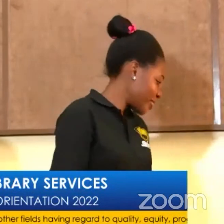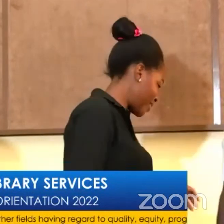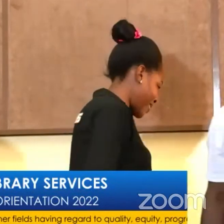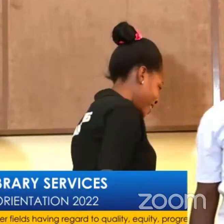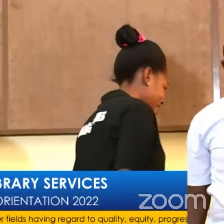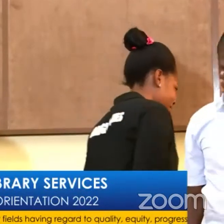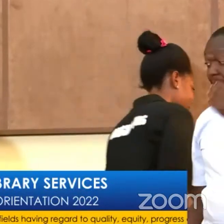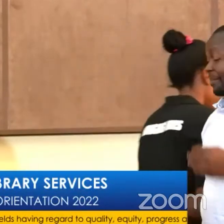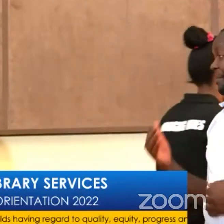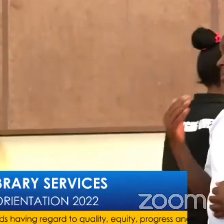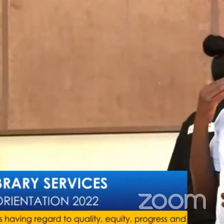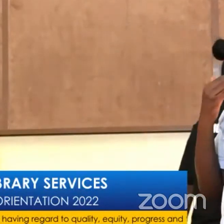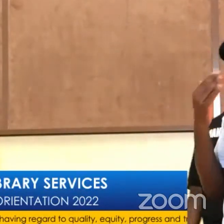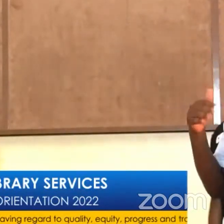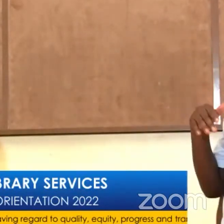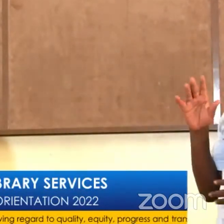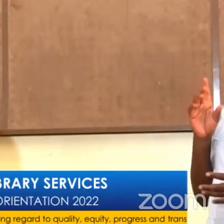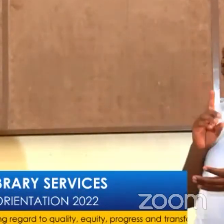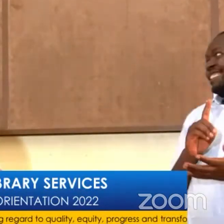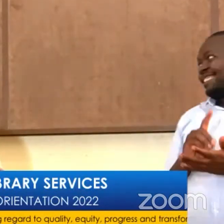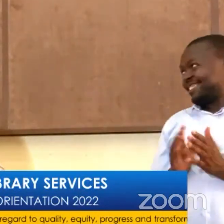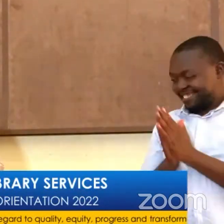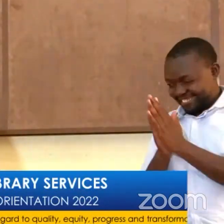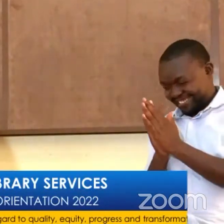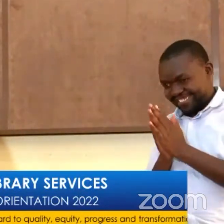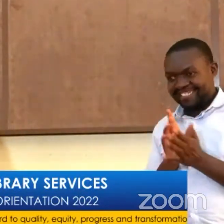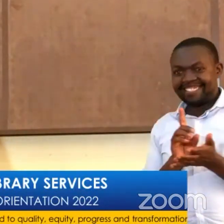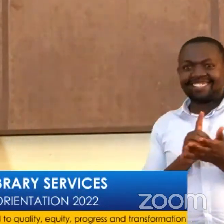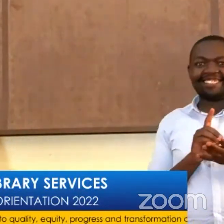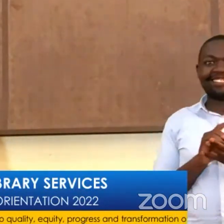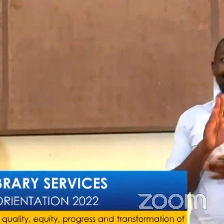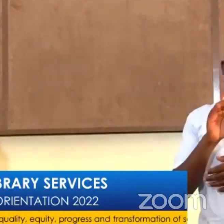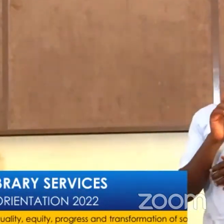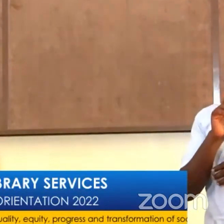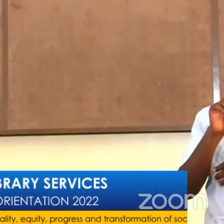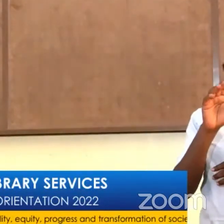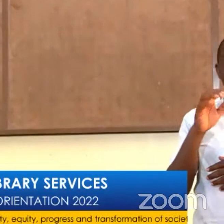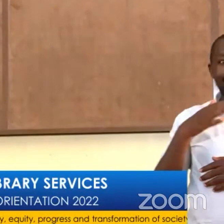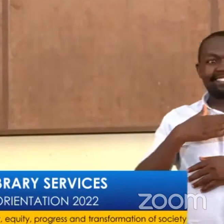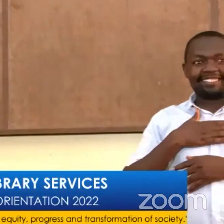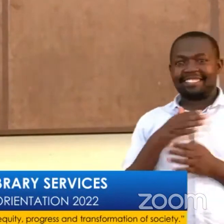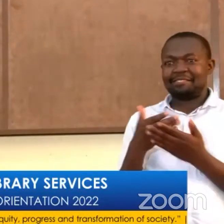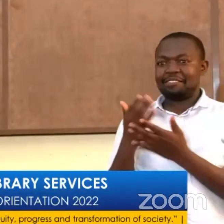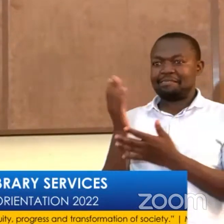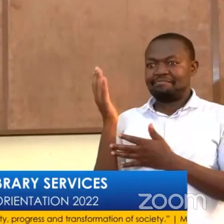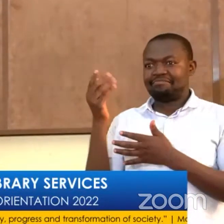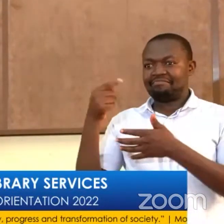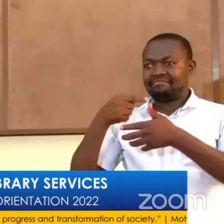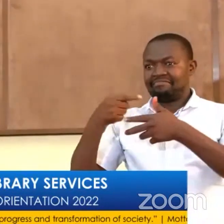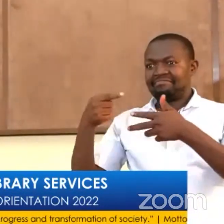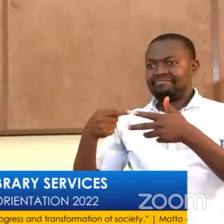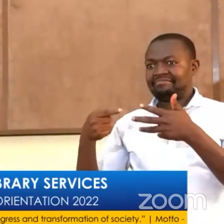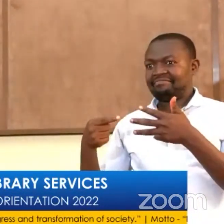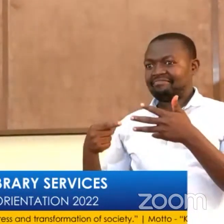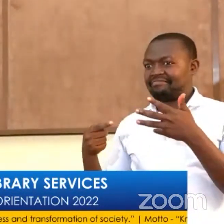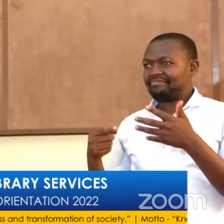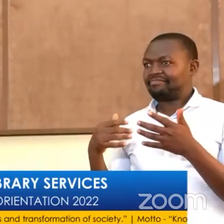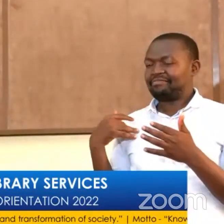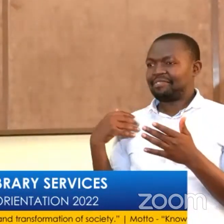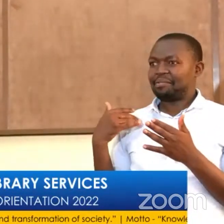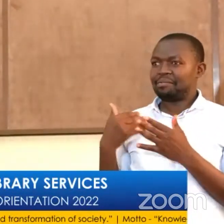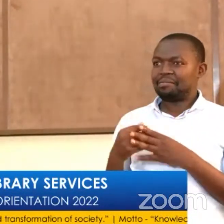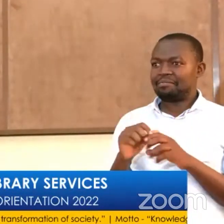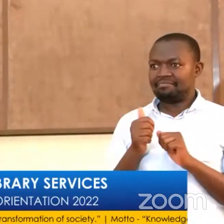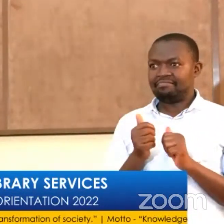Thank you so much, Dr. Bule. Our presentation has been responded